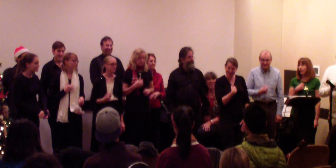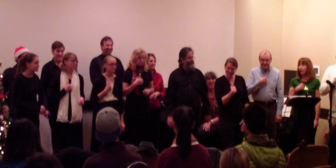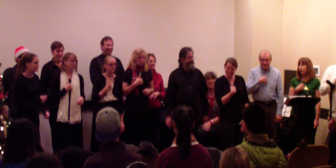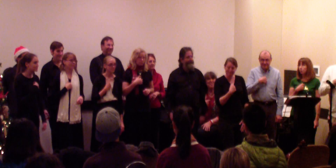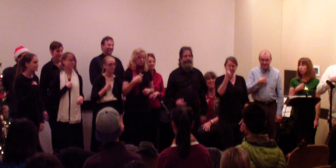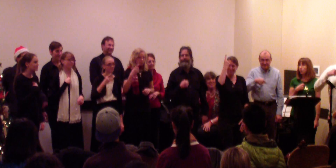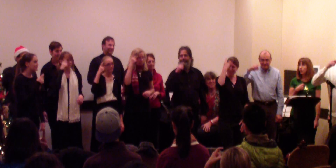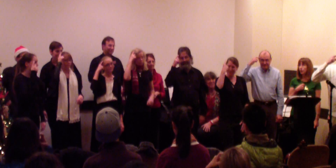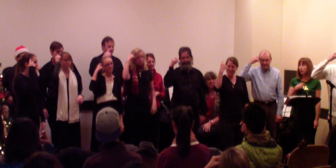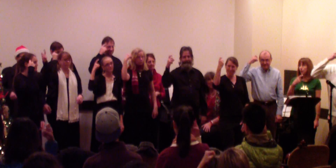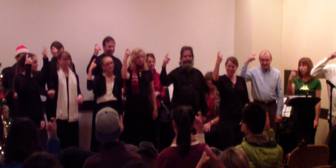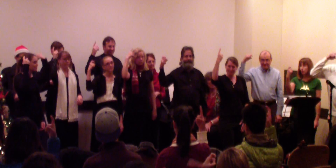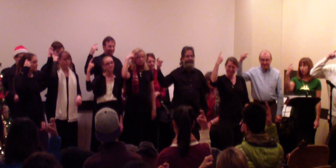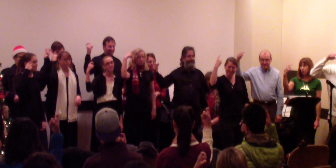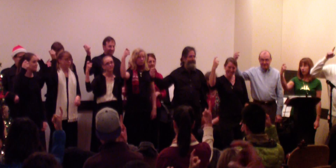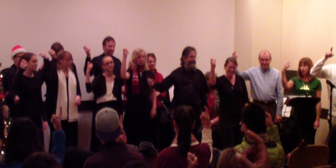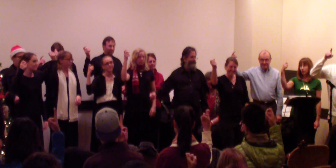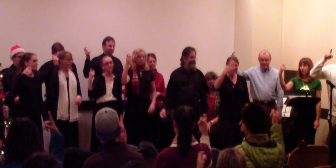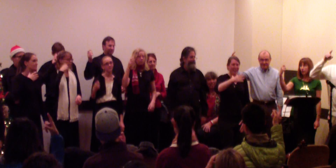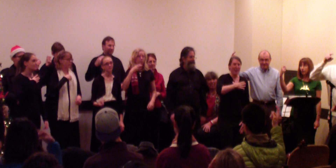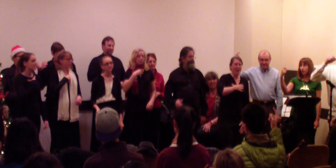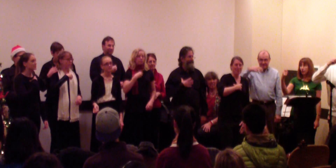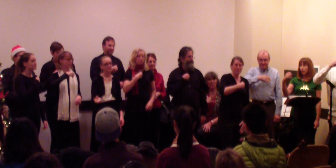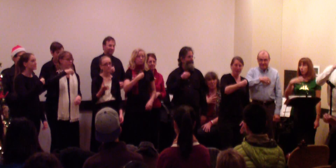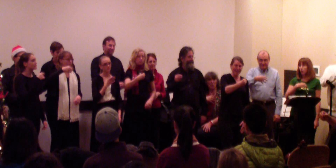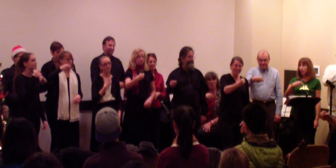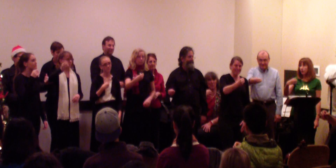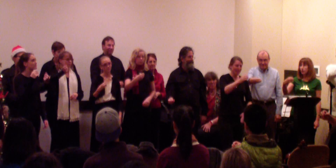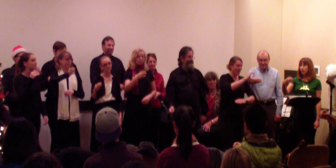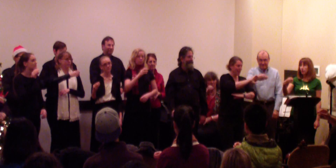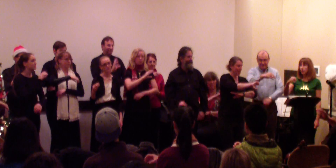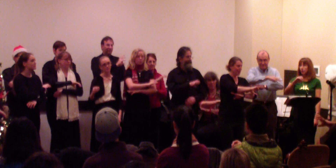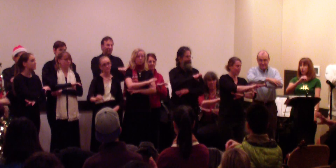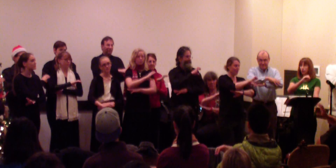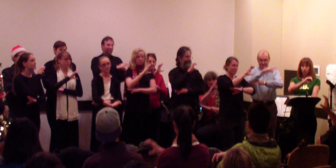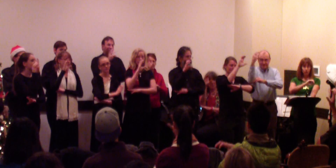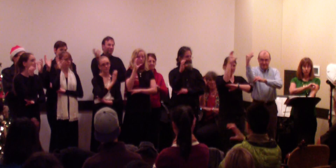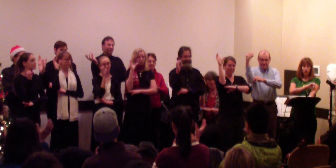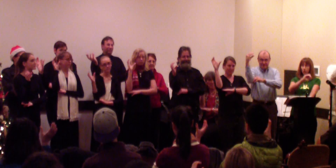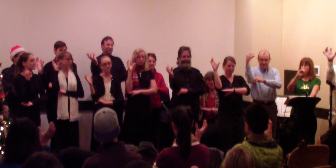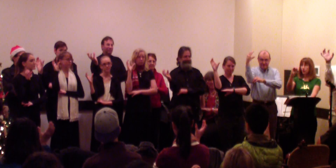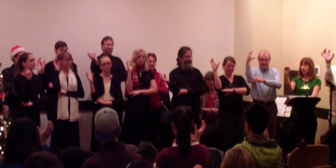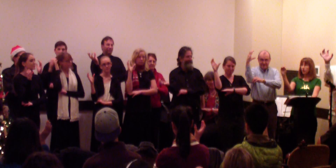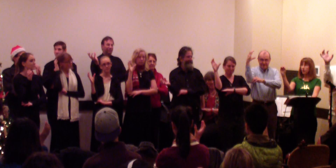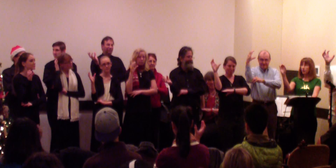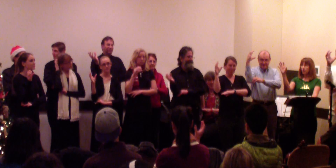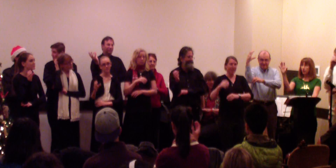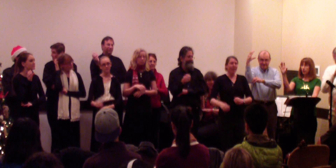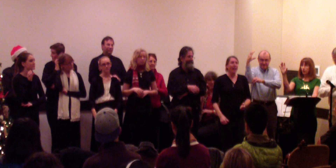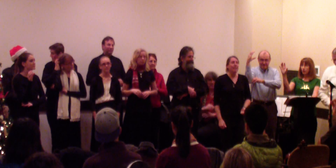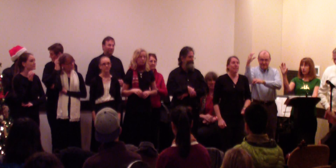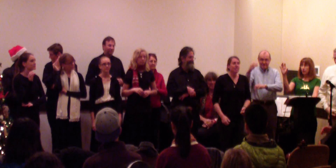I'm dreaming of a white Christmas. Now the